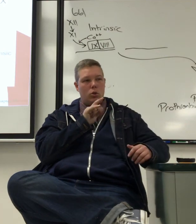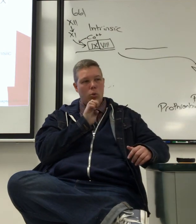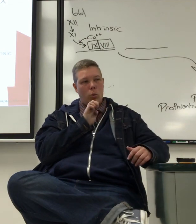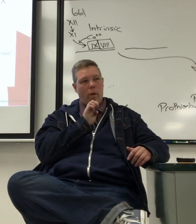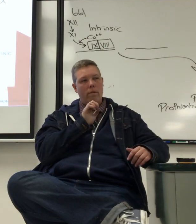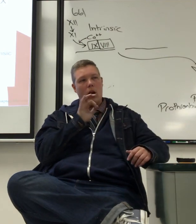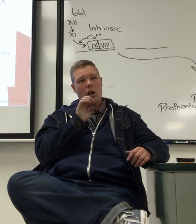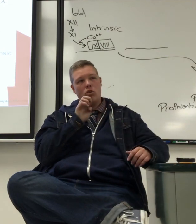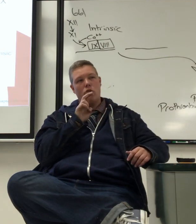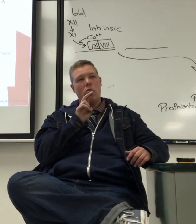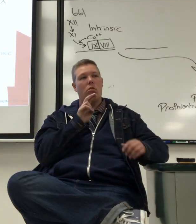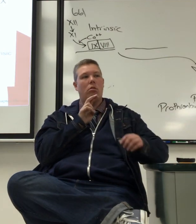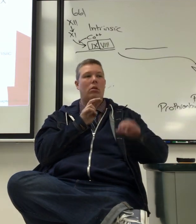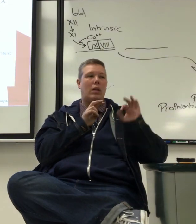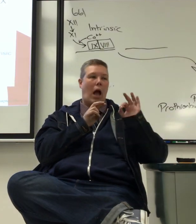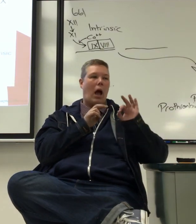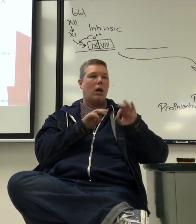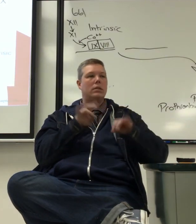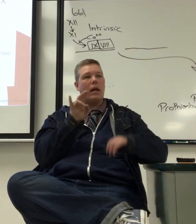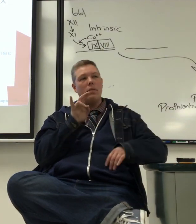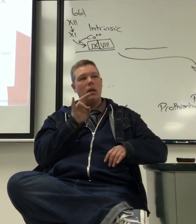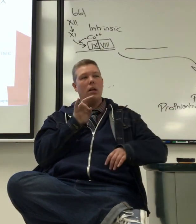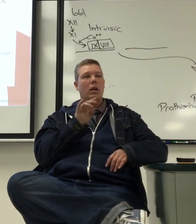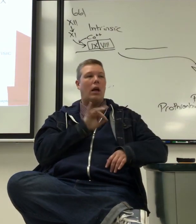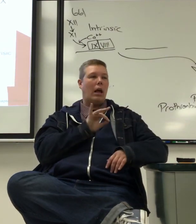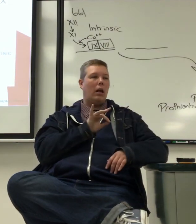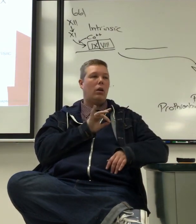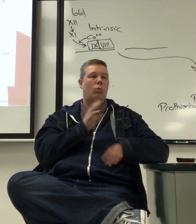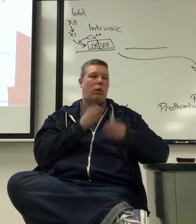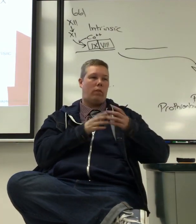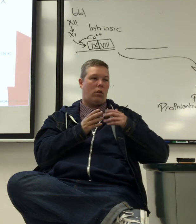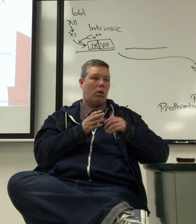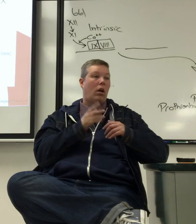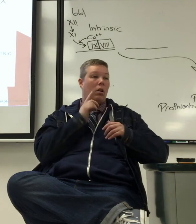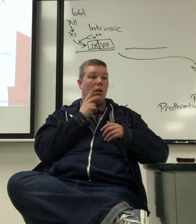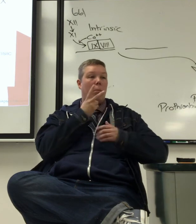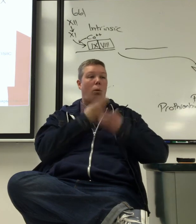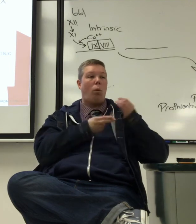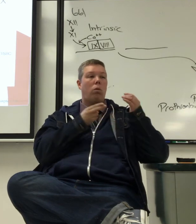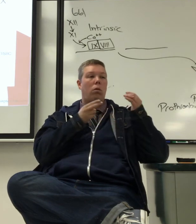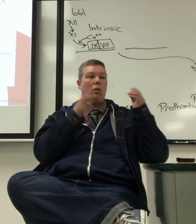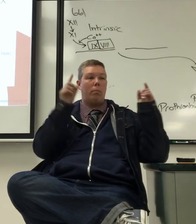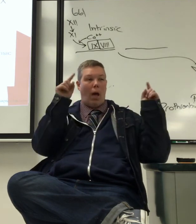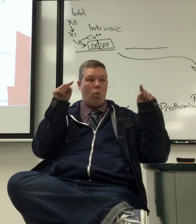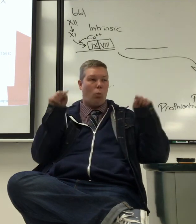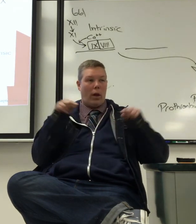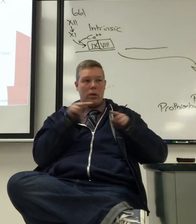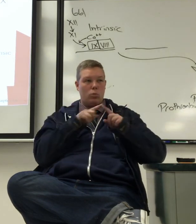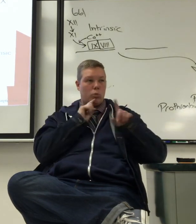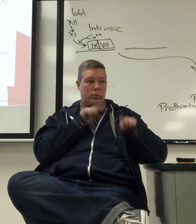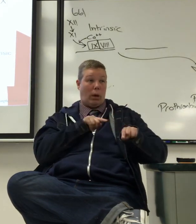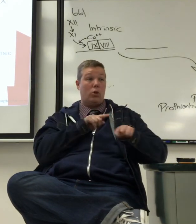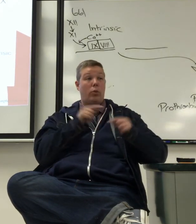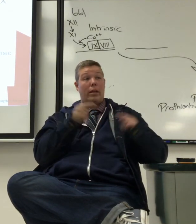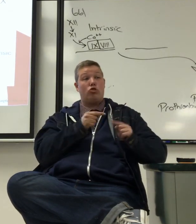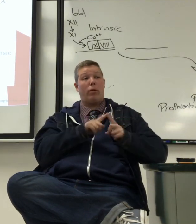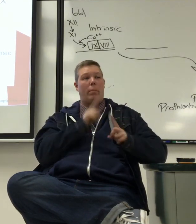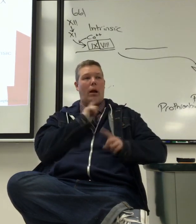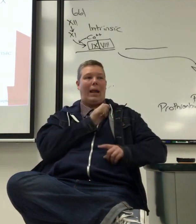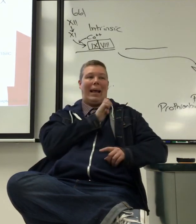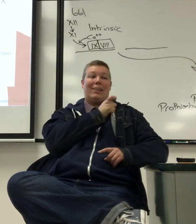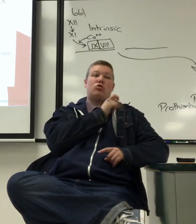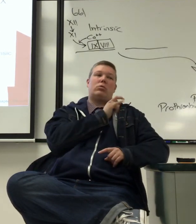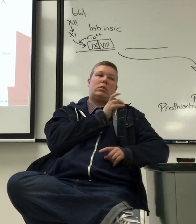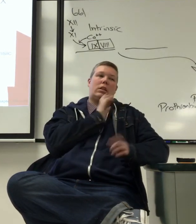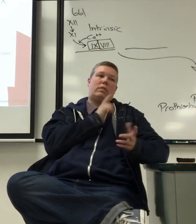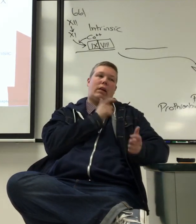they complex, they get to factor 10. And both of those, both pathways respond to the vessel injury. It's just that extrinsic is faster. I would